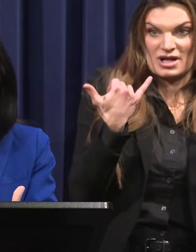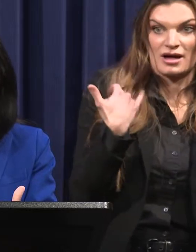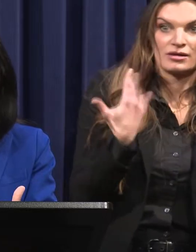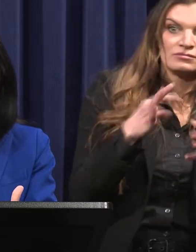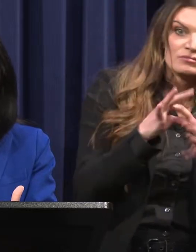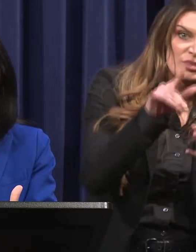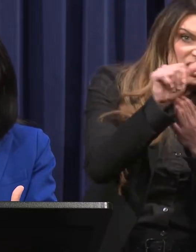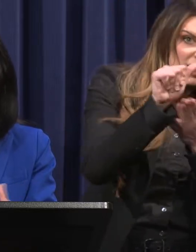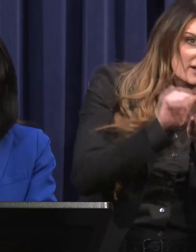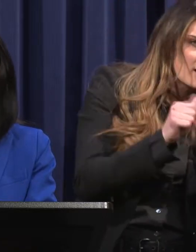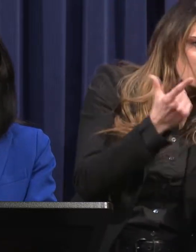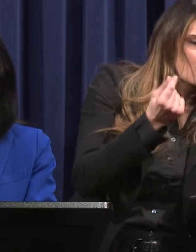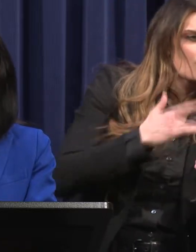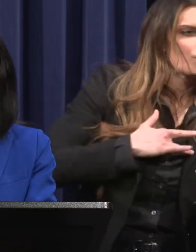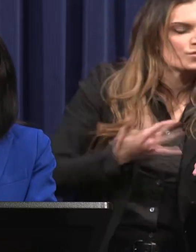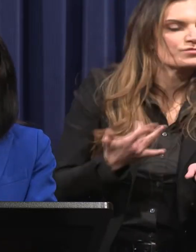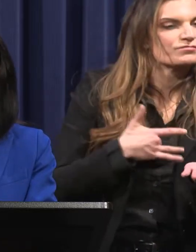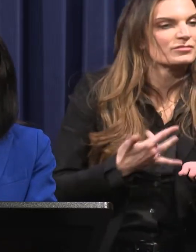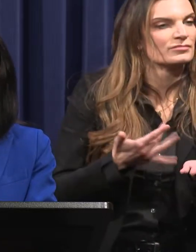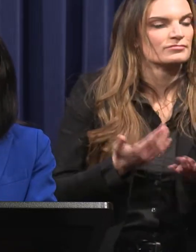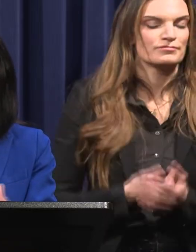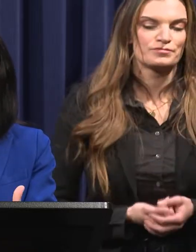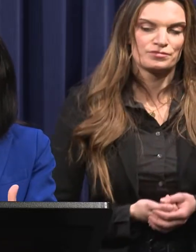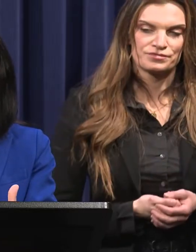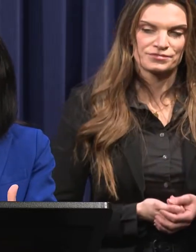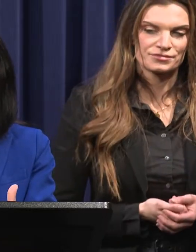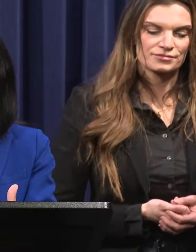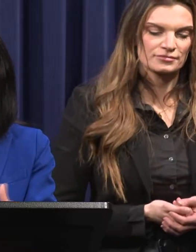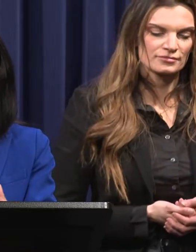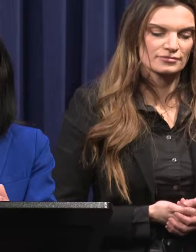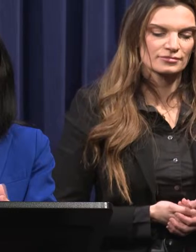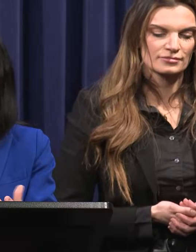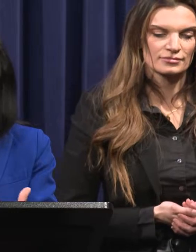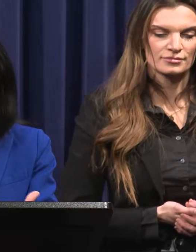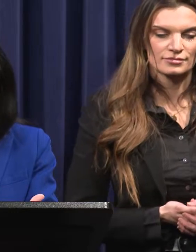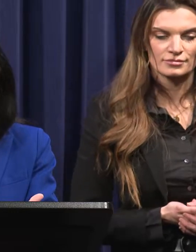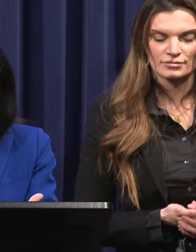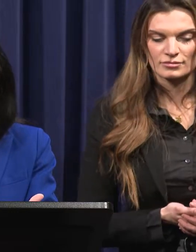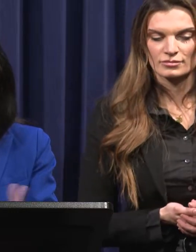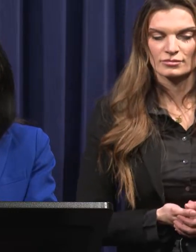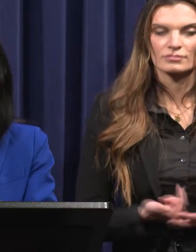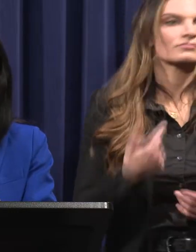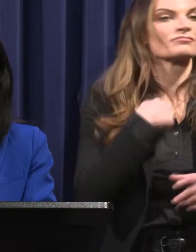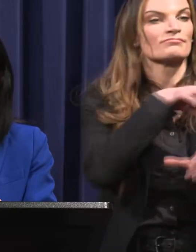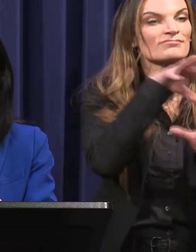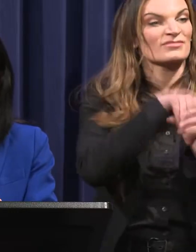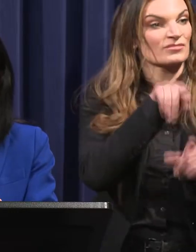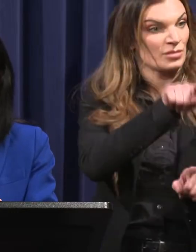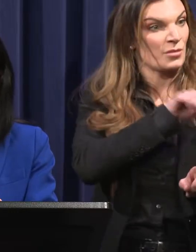with the account that they might be, you know, on the board of,